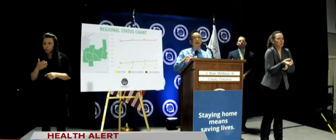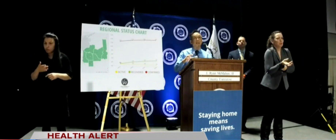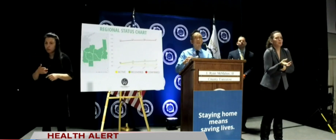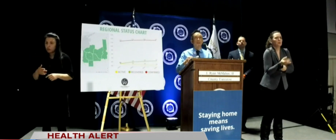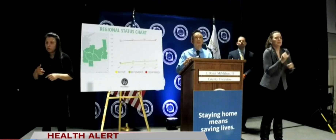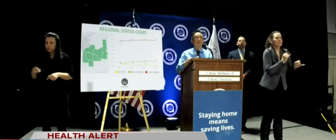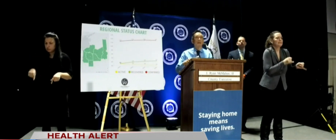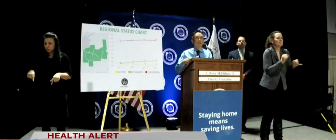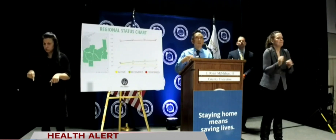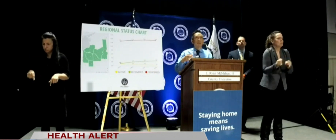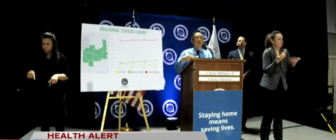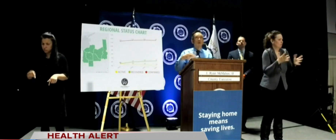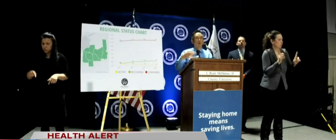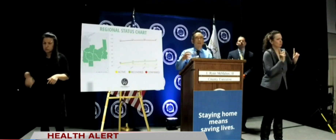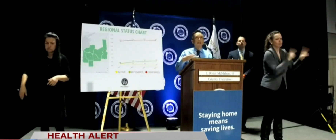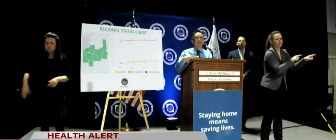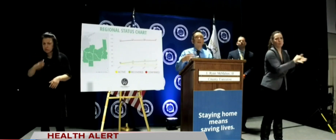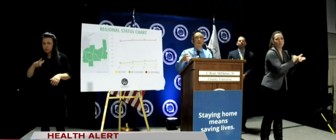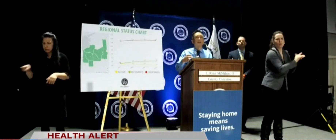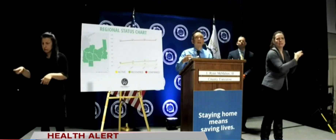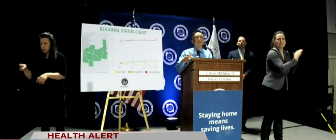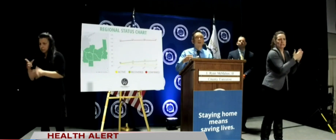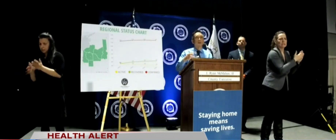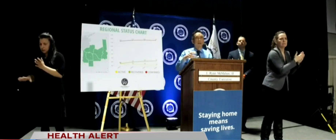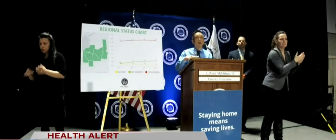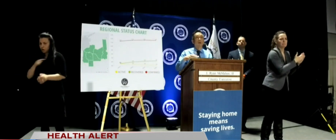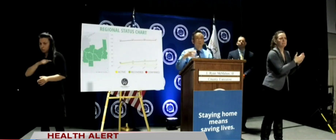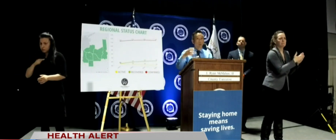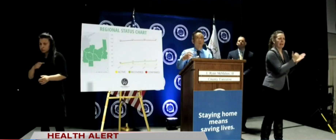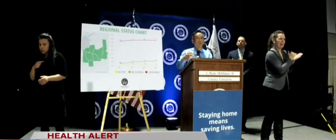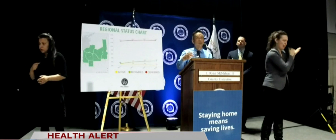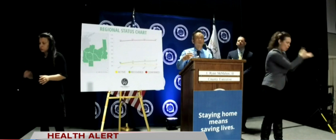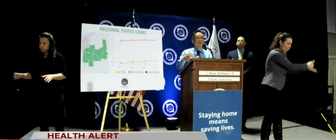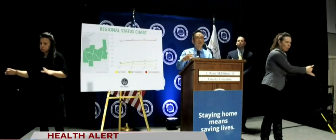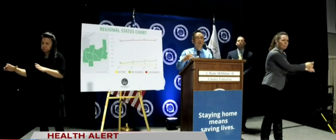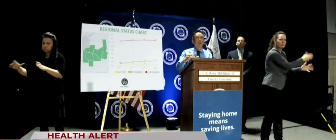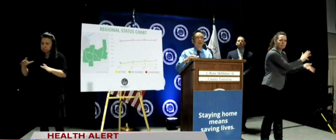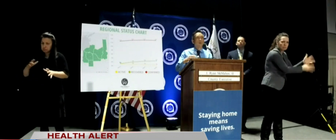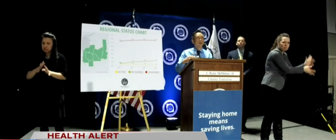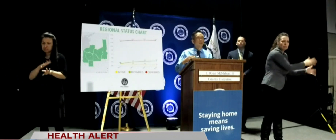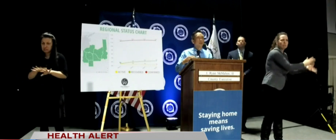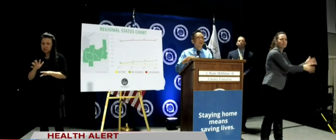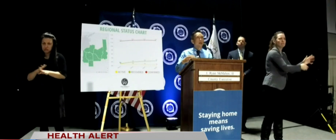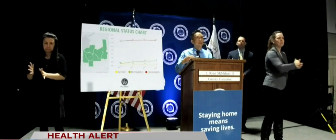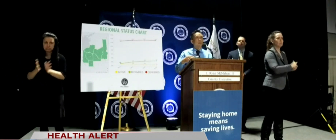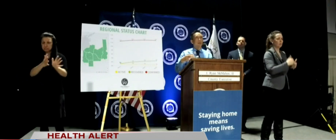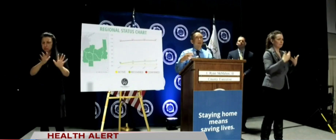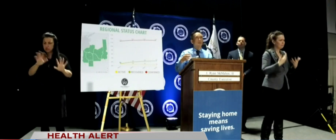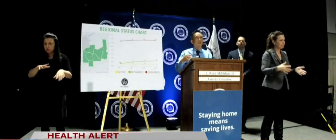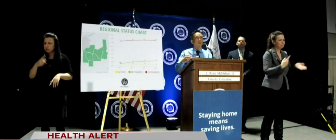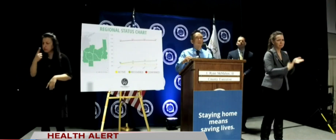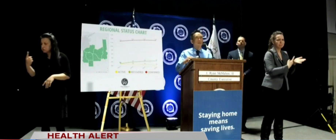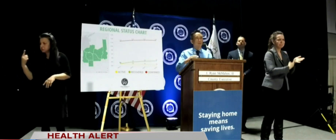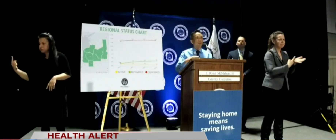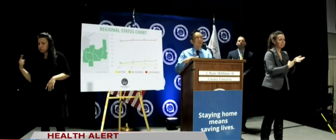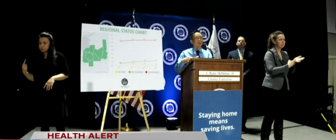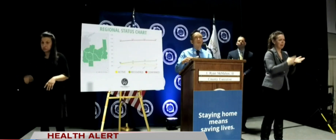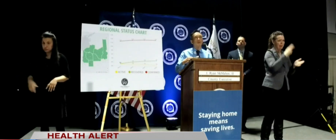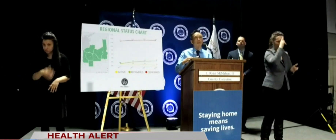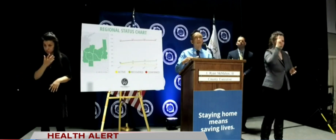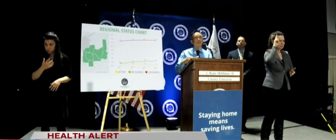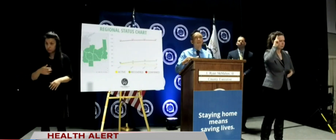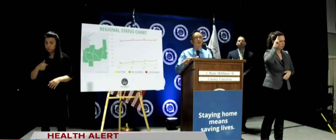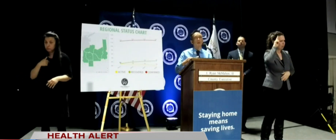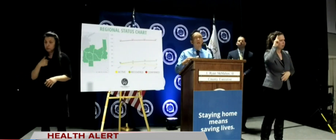downstate hospitals and trying to coordinate that now and into the future. We've also been in contact with the governor's office, who's doing a lot of